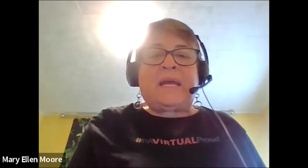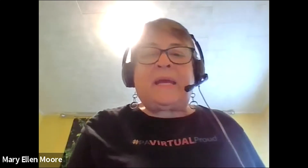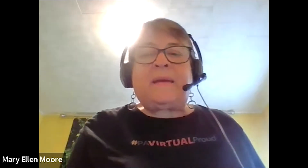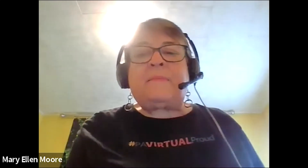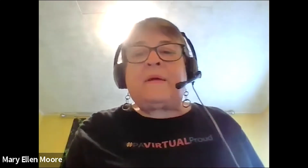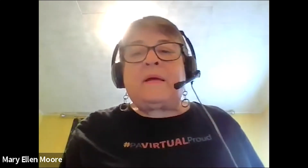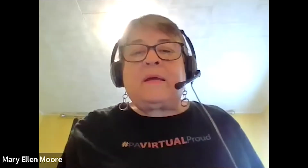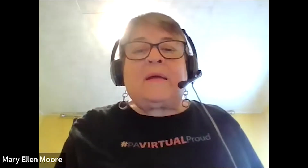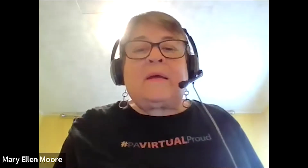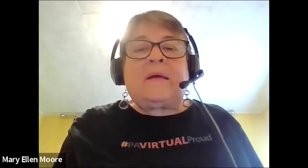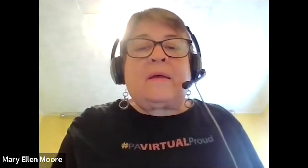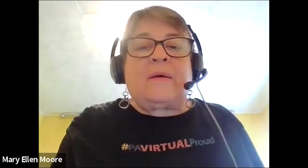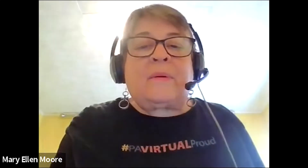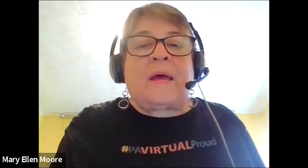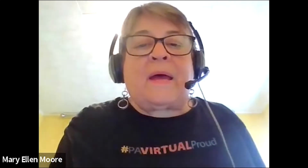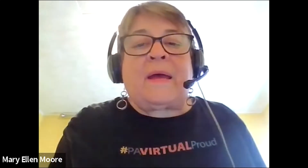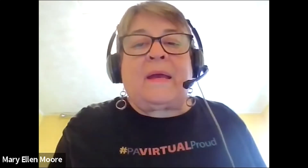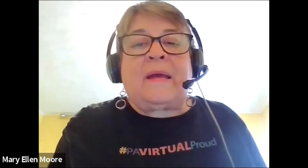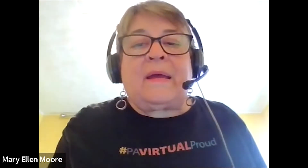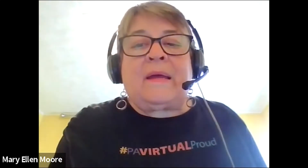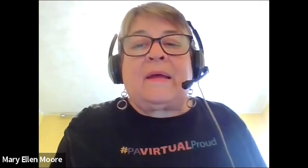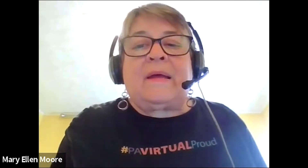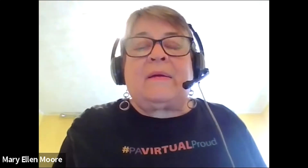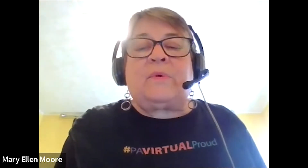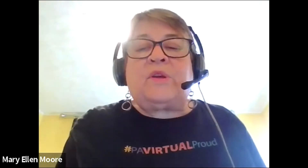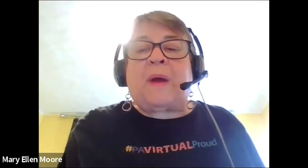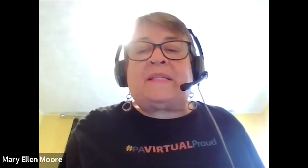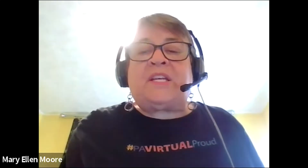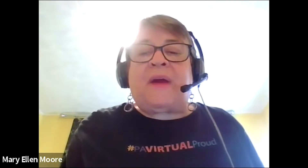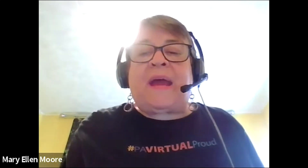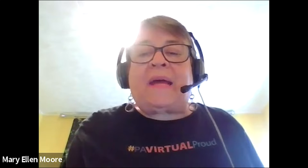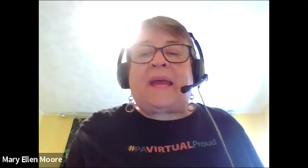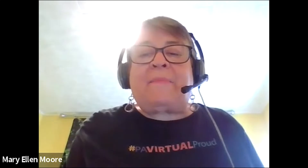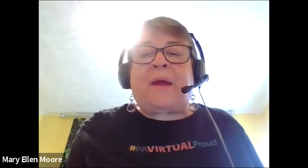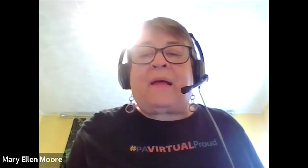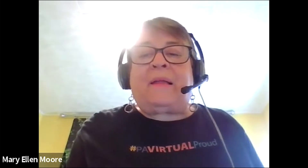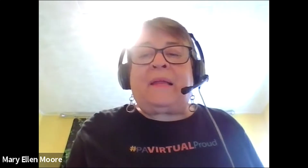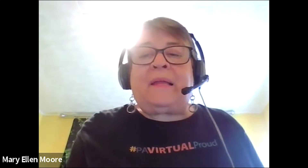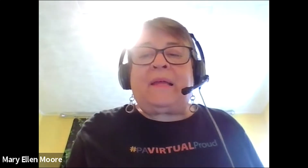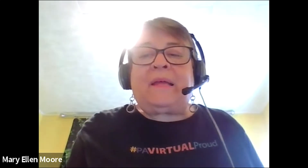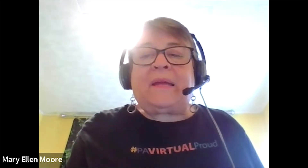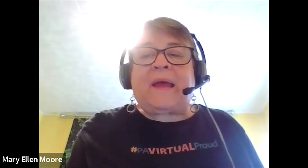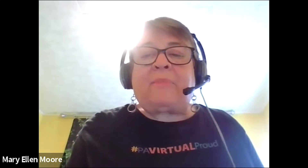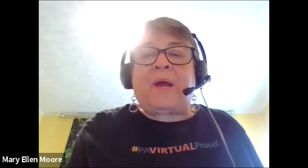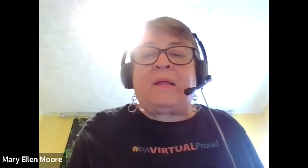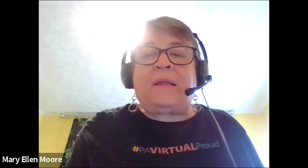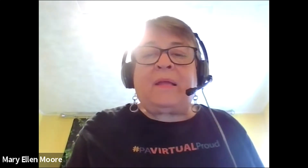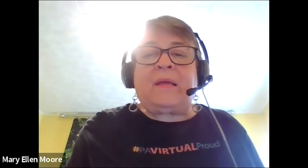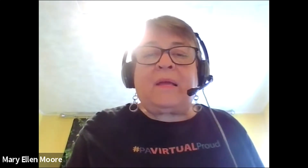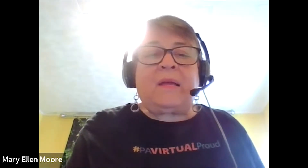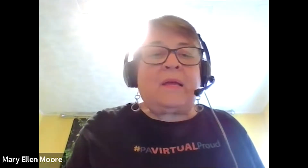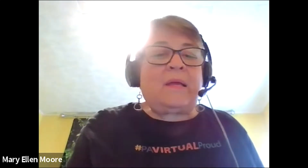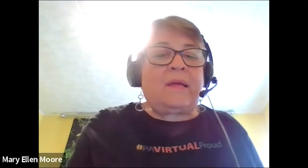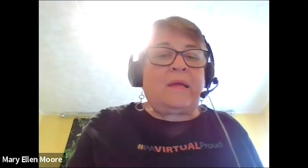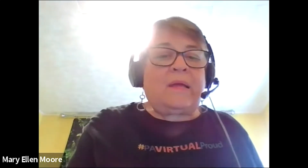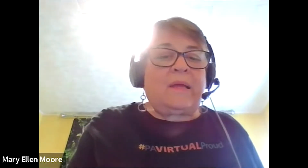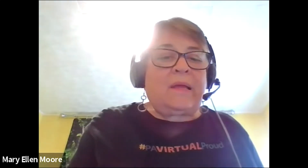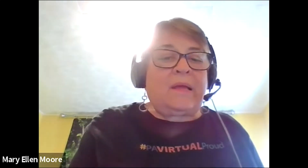name? Okay. Were you raising your hand, Gabrielle? Gabrielle? Go